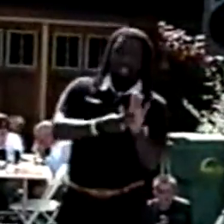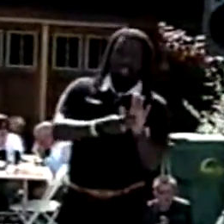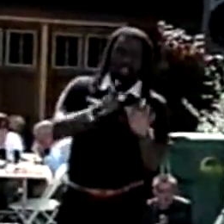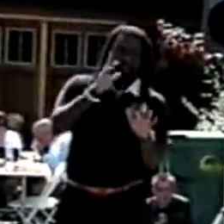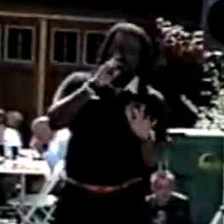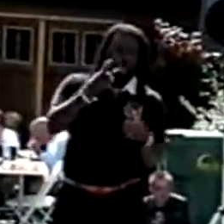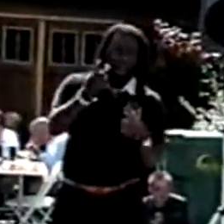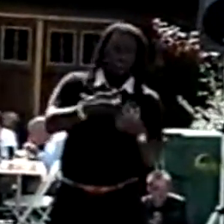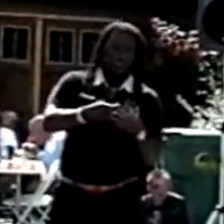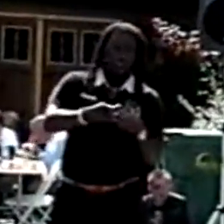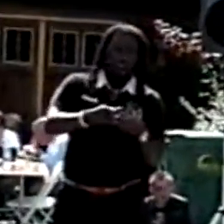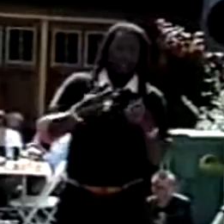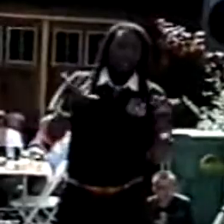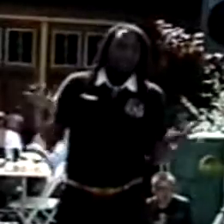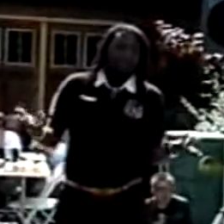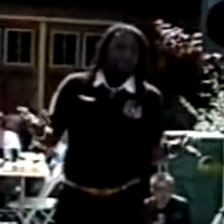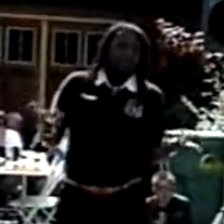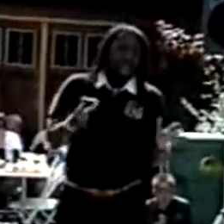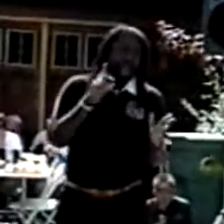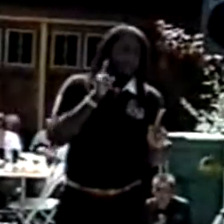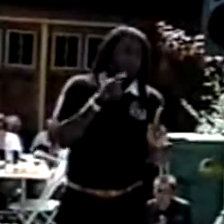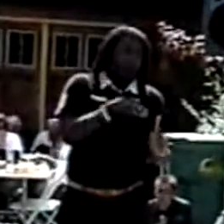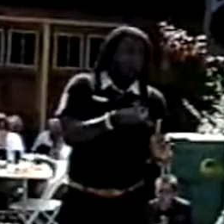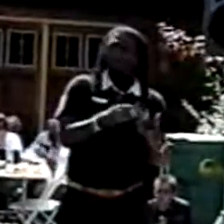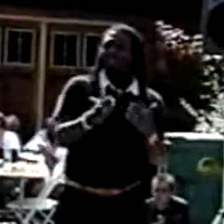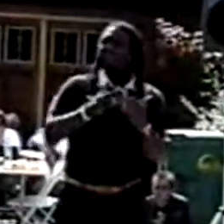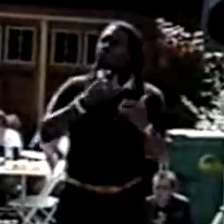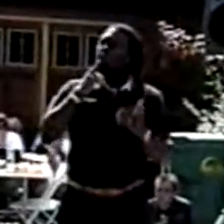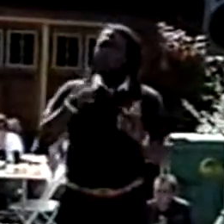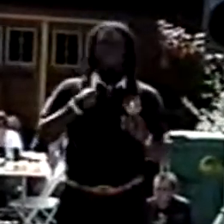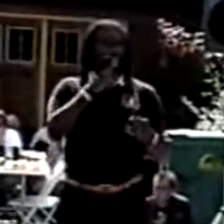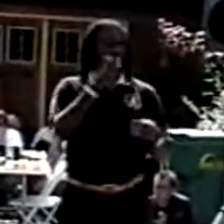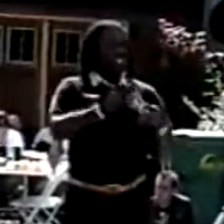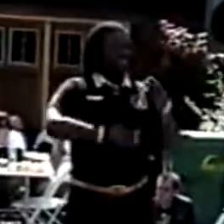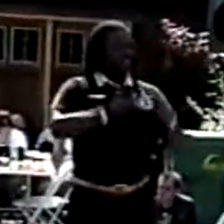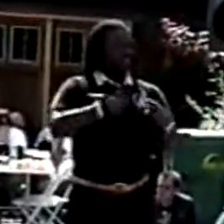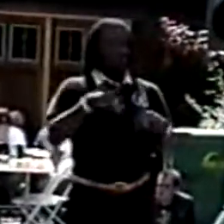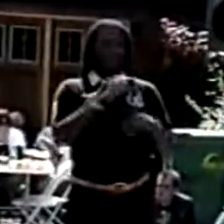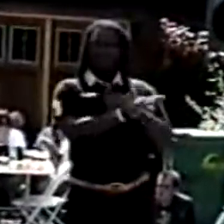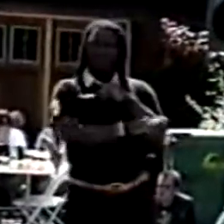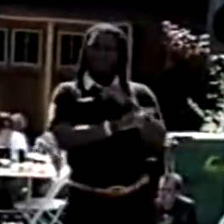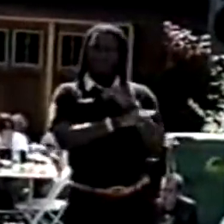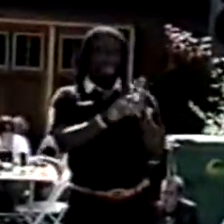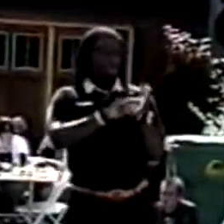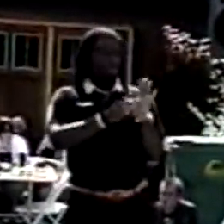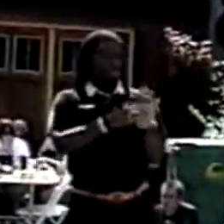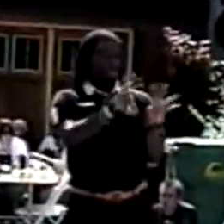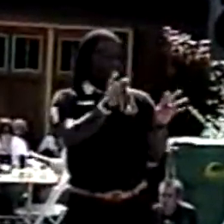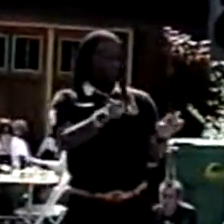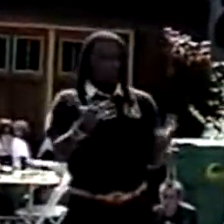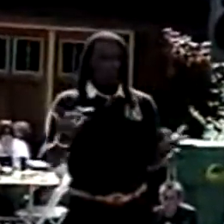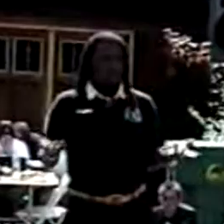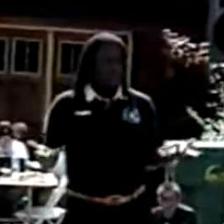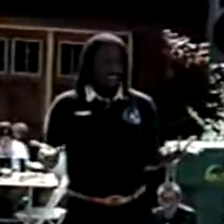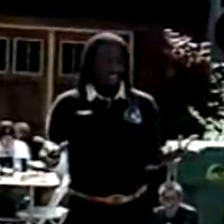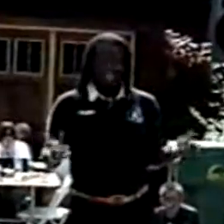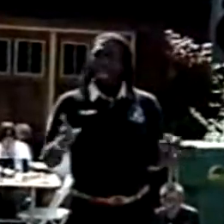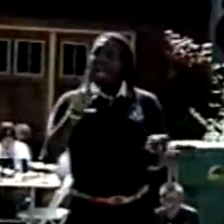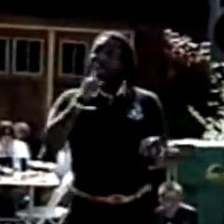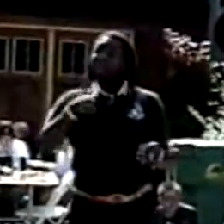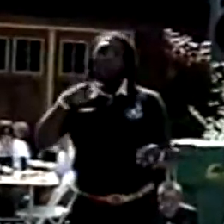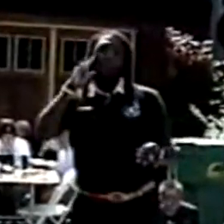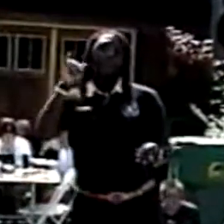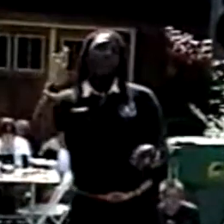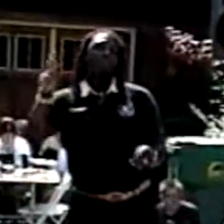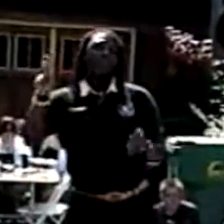hard. That's the lesson of that skit. It's difficult to know what foreigners mean sometimes. I'm sure the